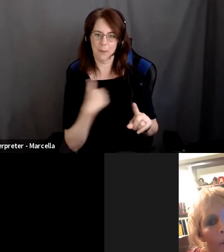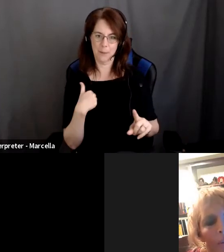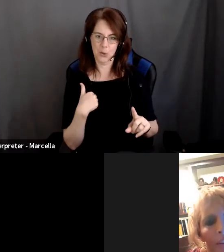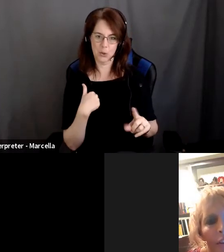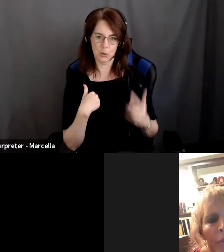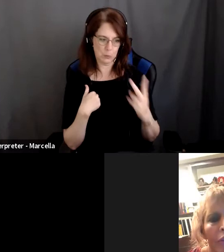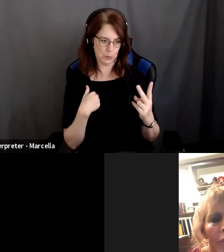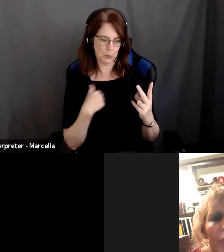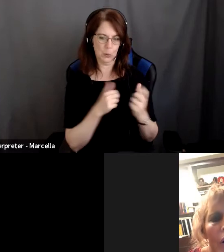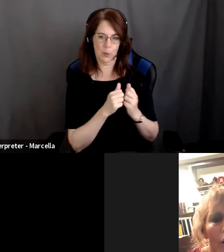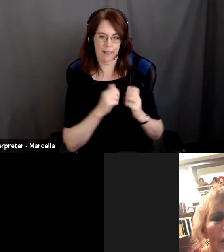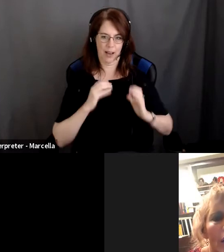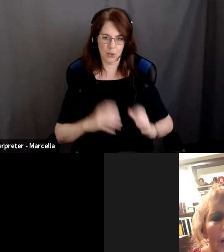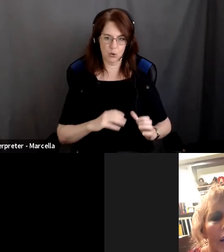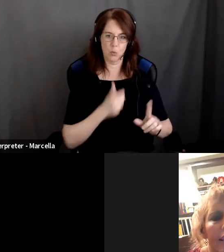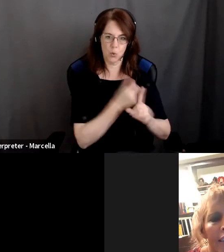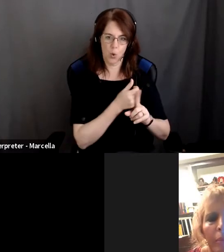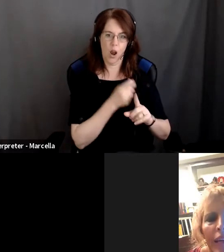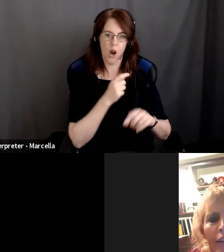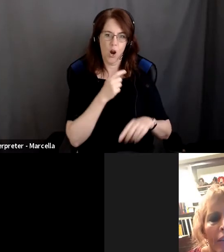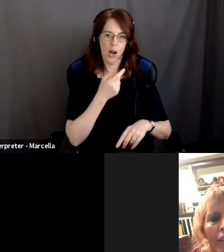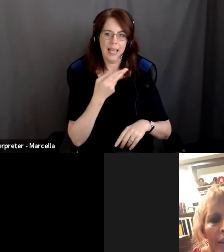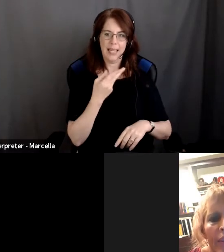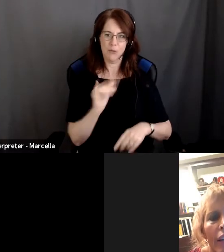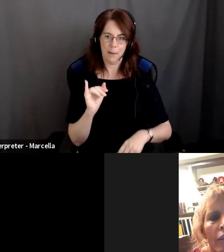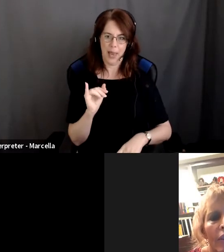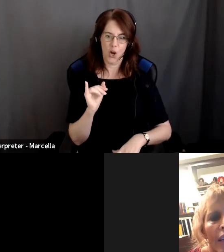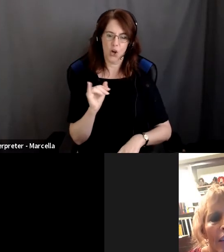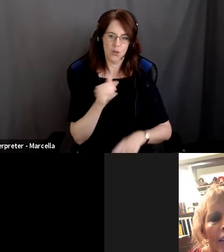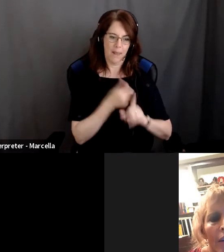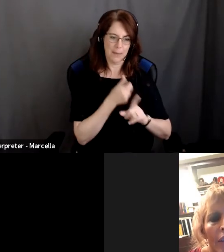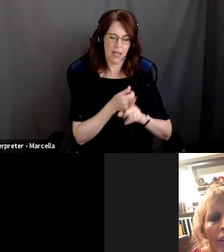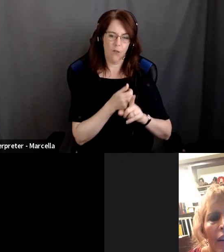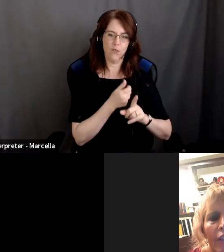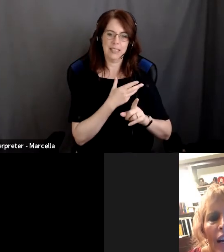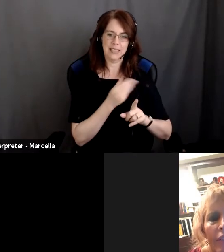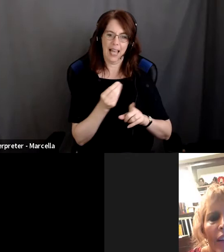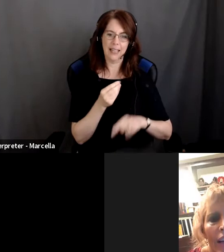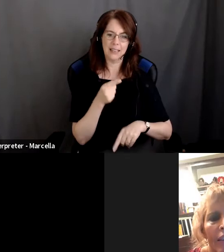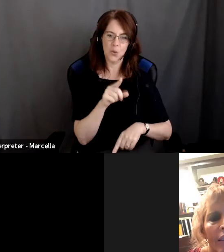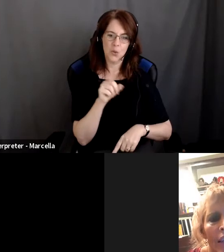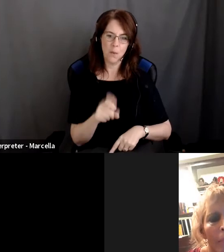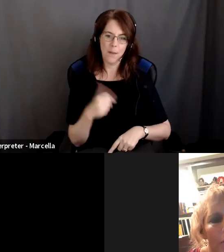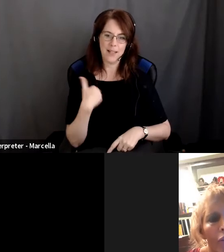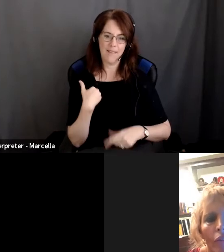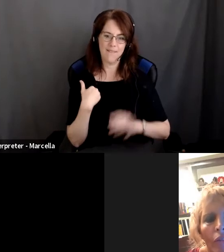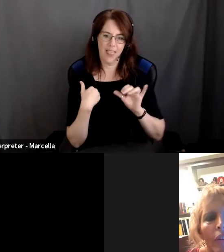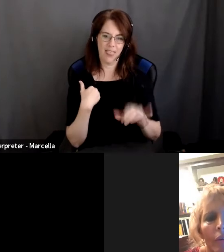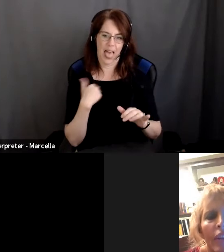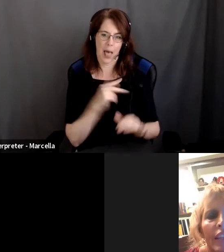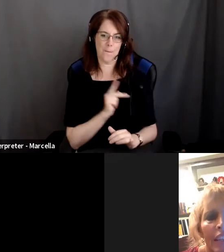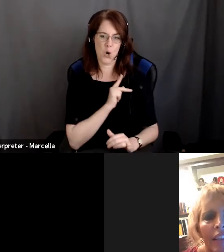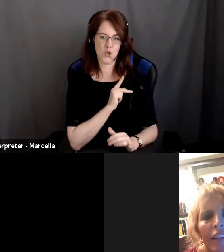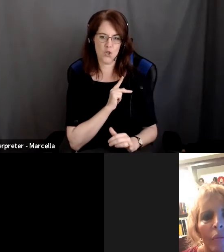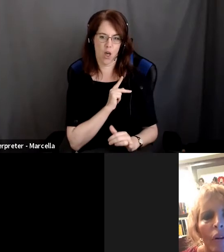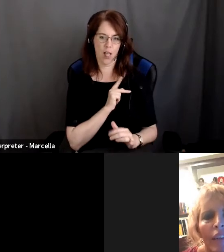2 that work with consumers who are hearing impaired themselves. And you have to have that personal, where